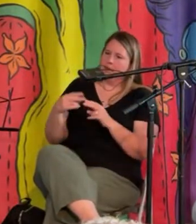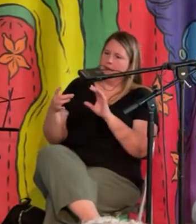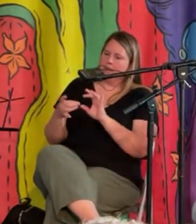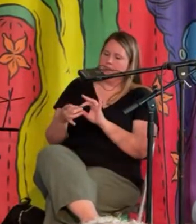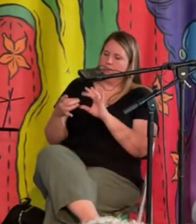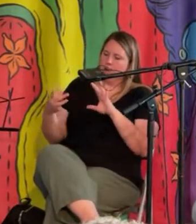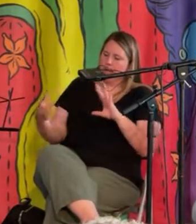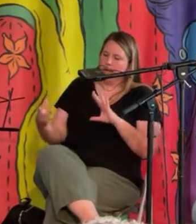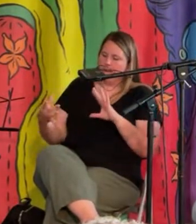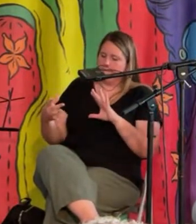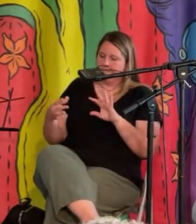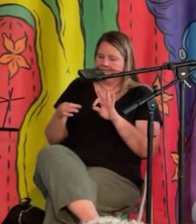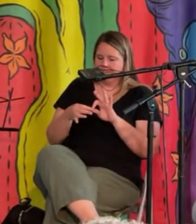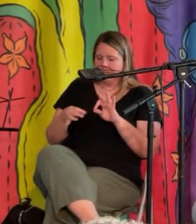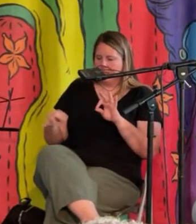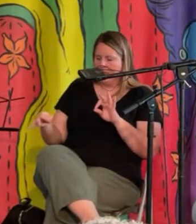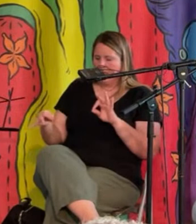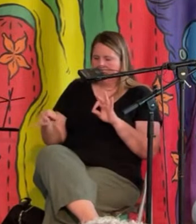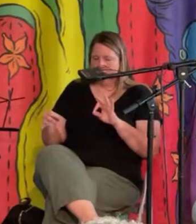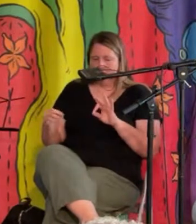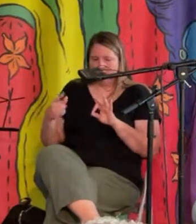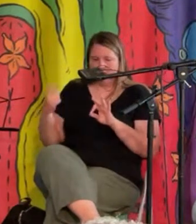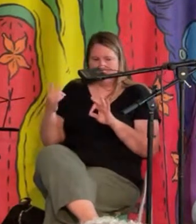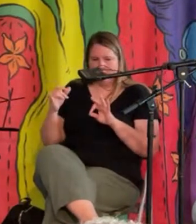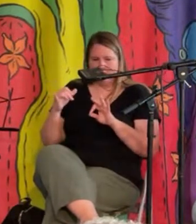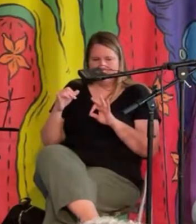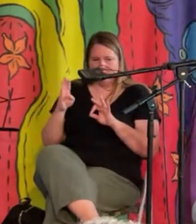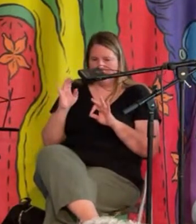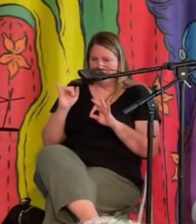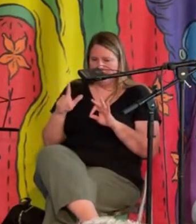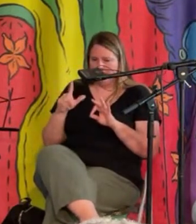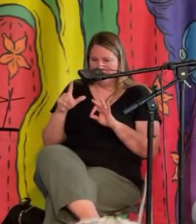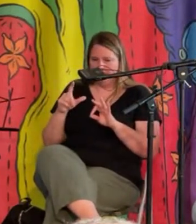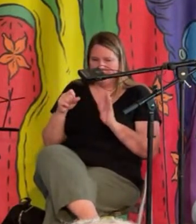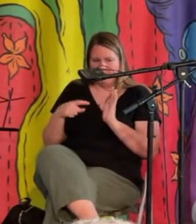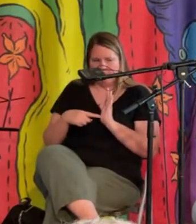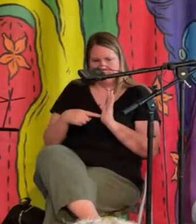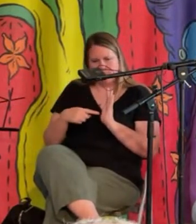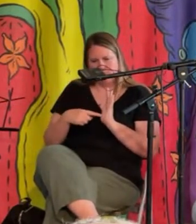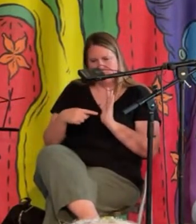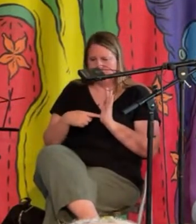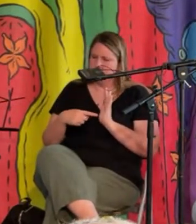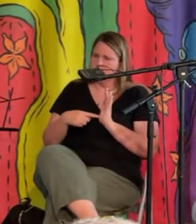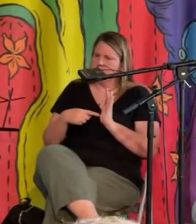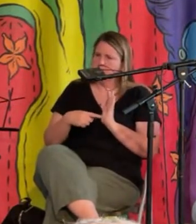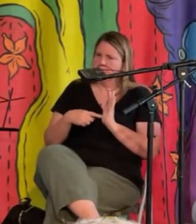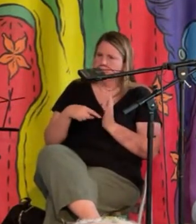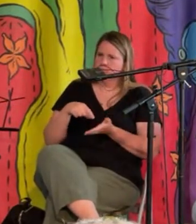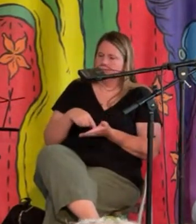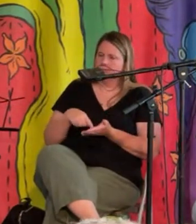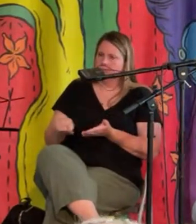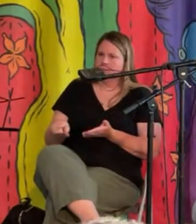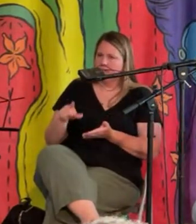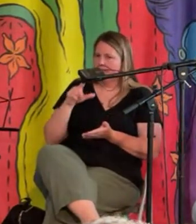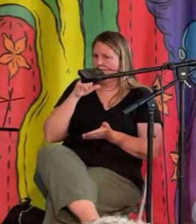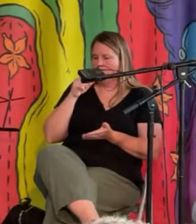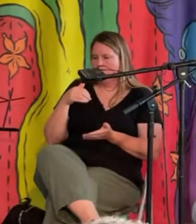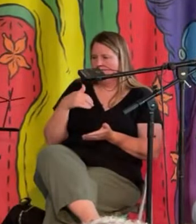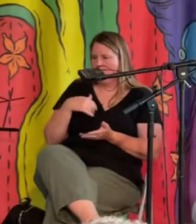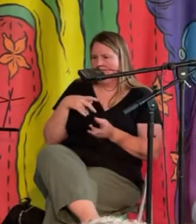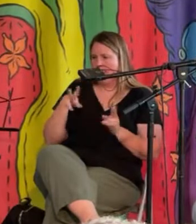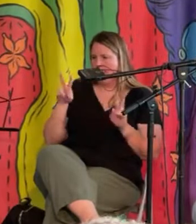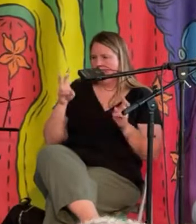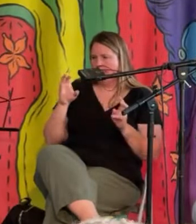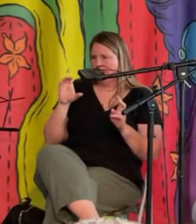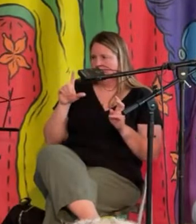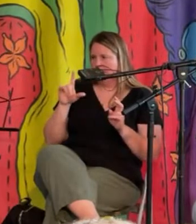and the line was something in translation. It was something like the bills. It's time for the bill to be paid, which isn't really a cliche that we have in English,